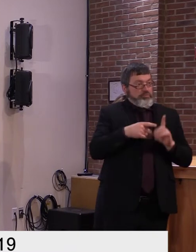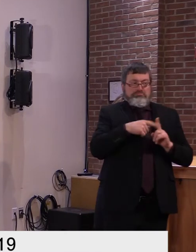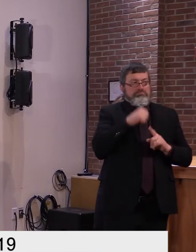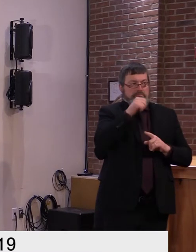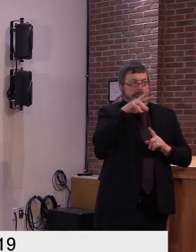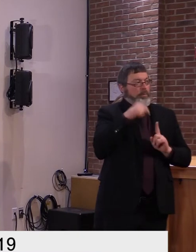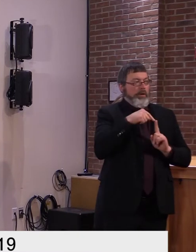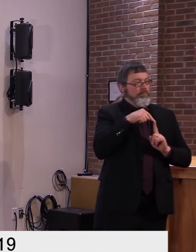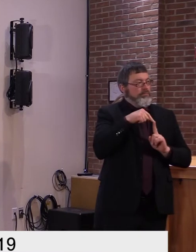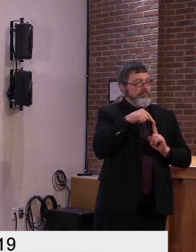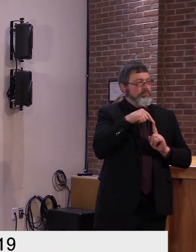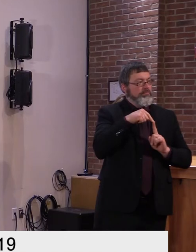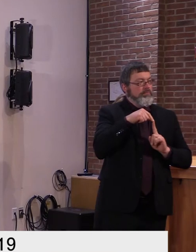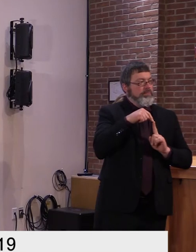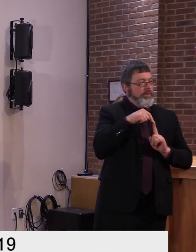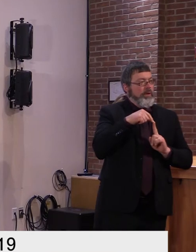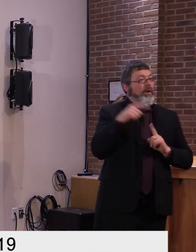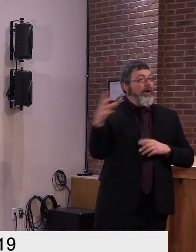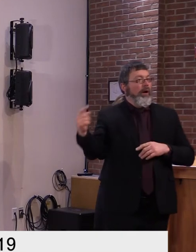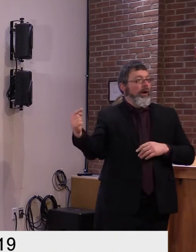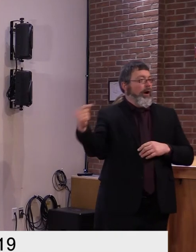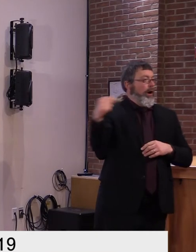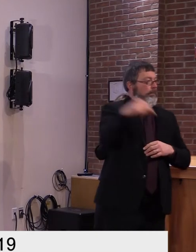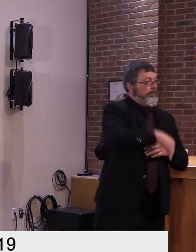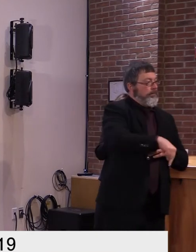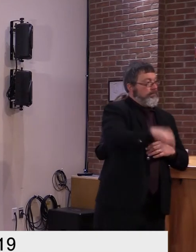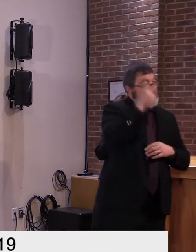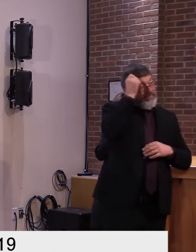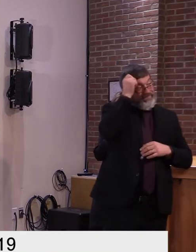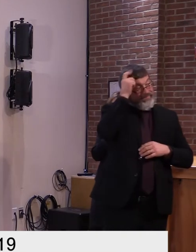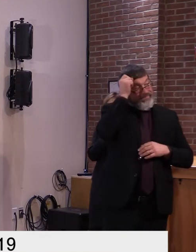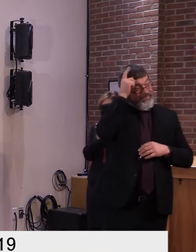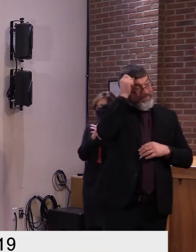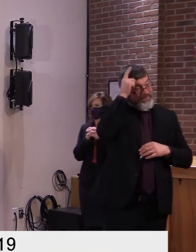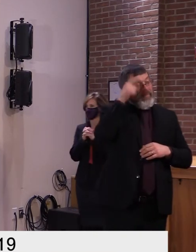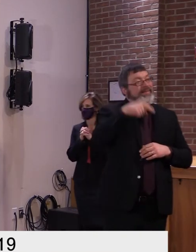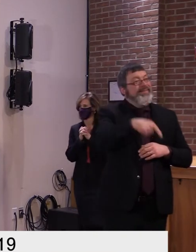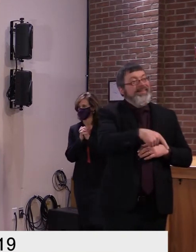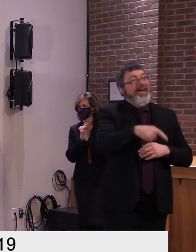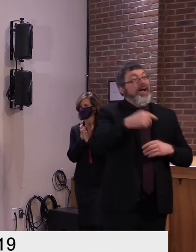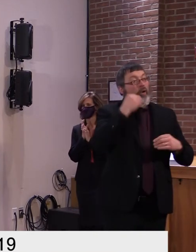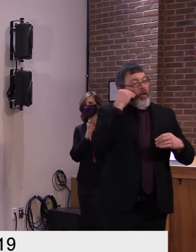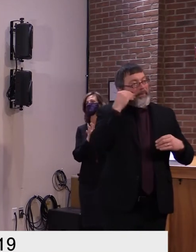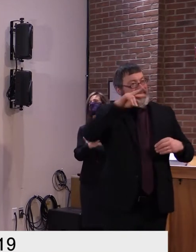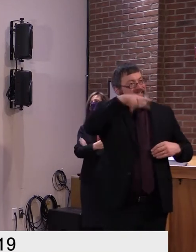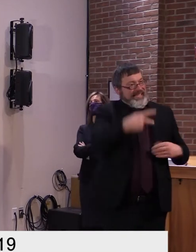had COVID in the spring, last spring. Ah, previously. Okay.